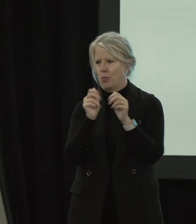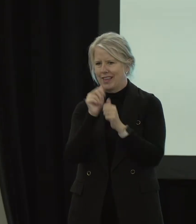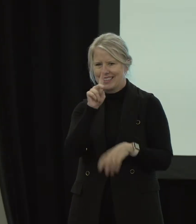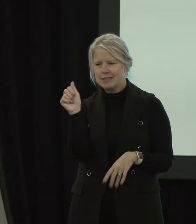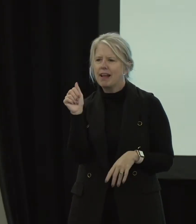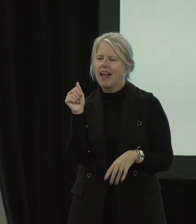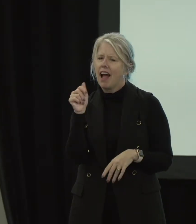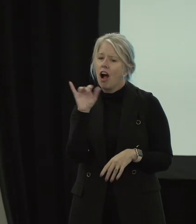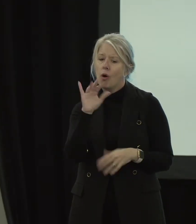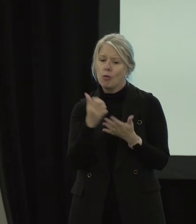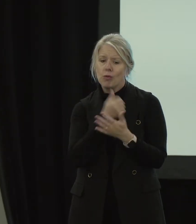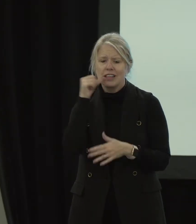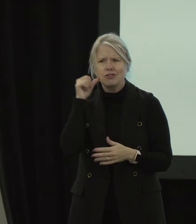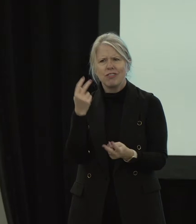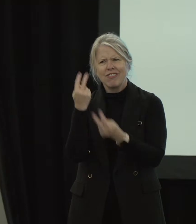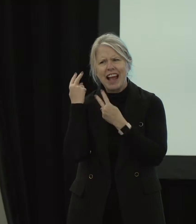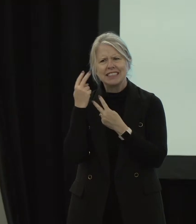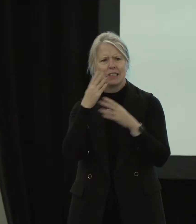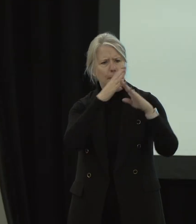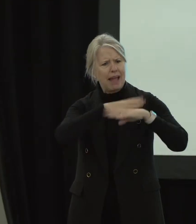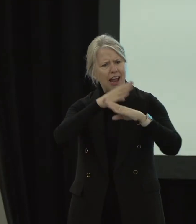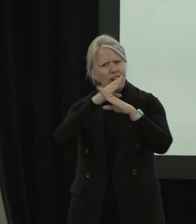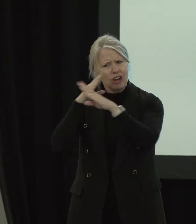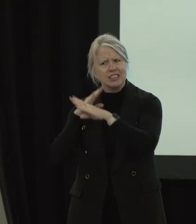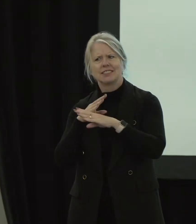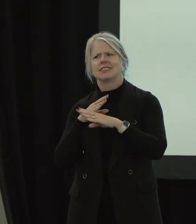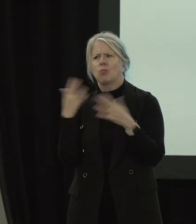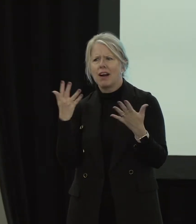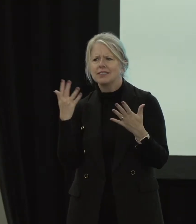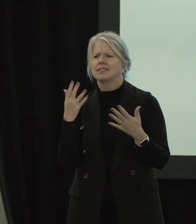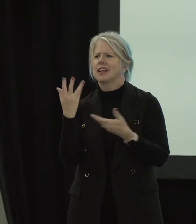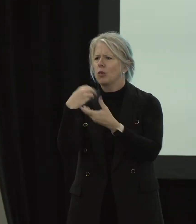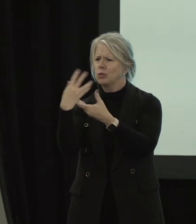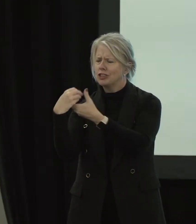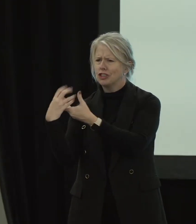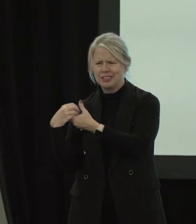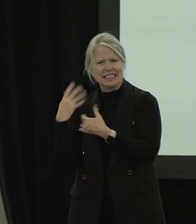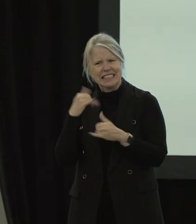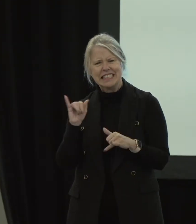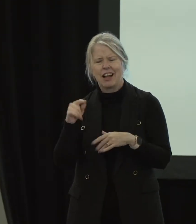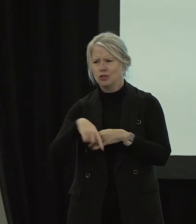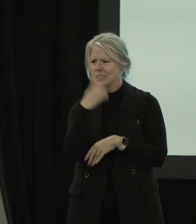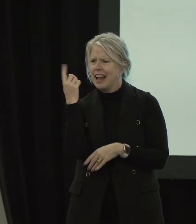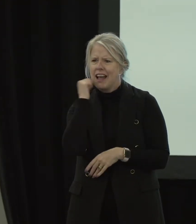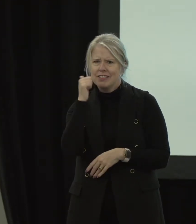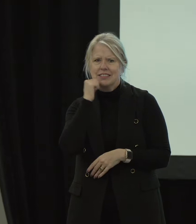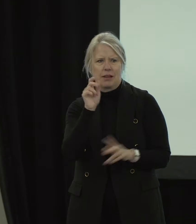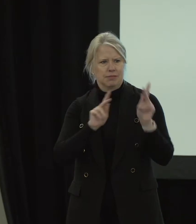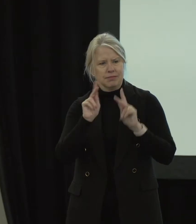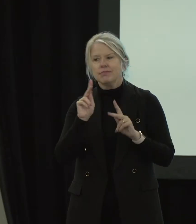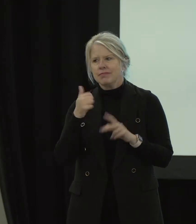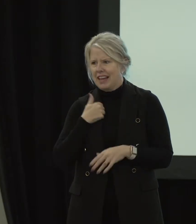day to reflect on the barriers to accessibility and inclusion that too many Canadians continue to face. This